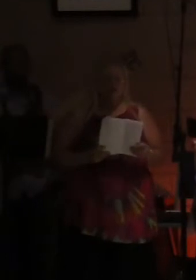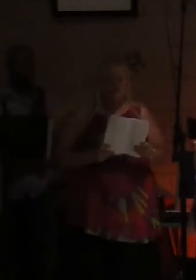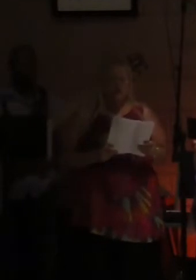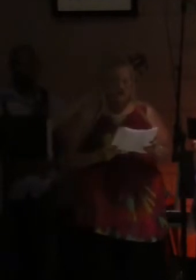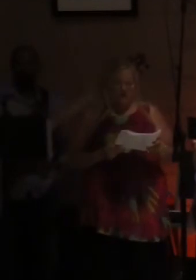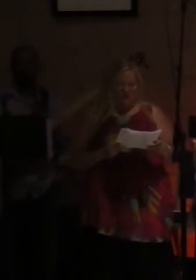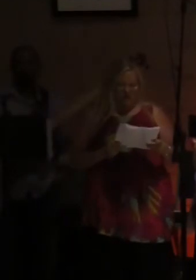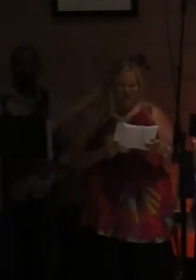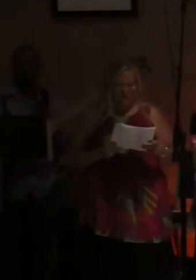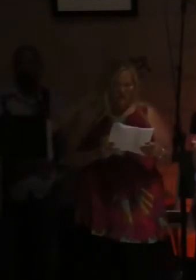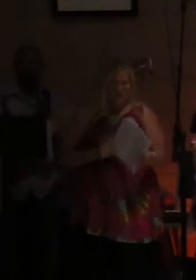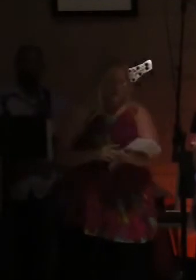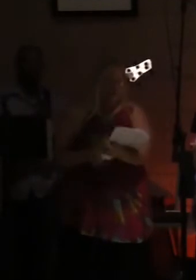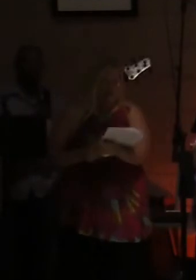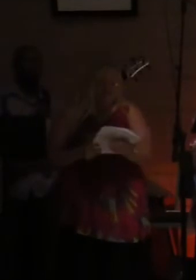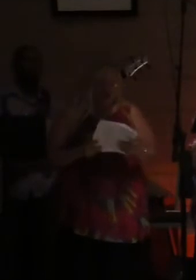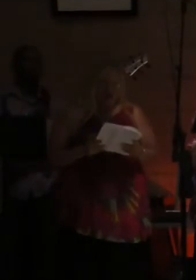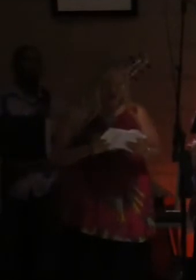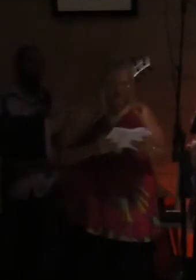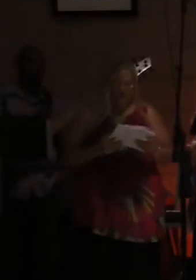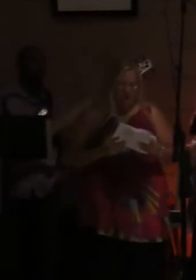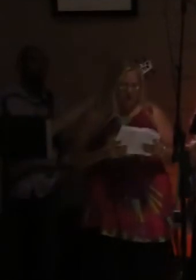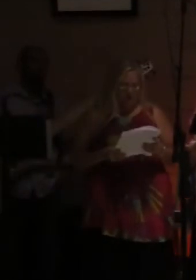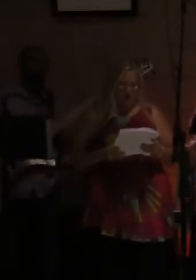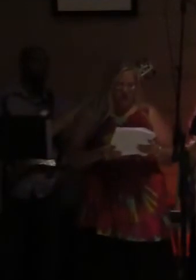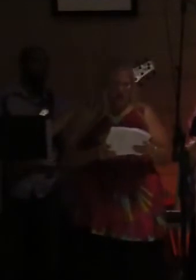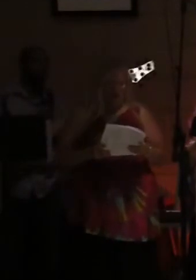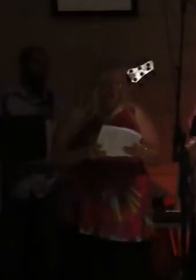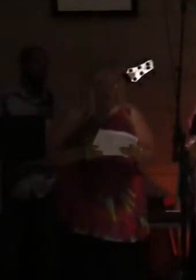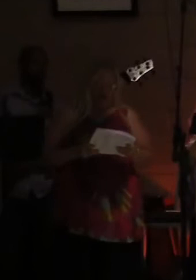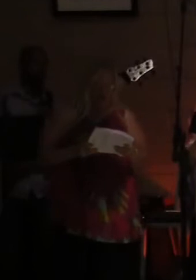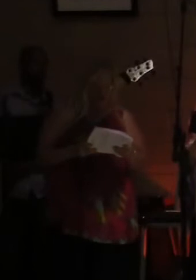strong. Oh, something inside so strong.